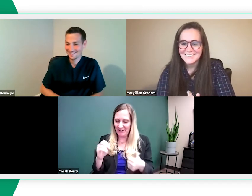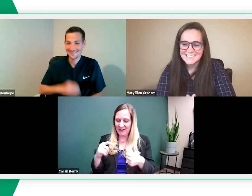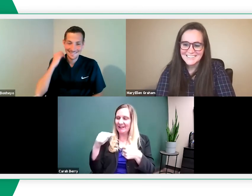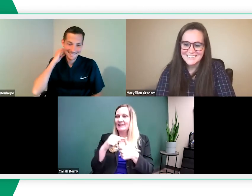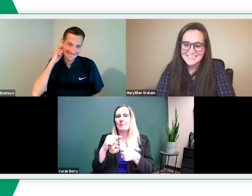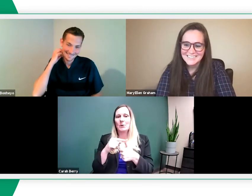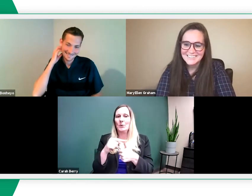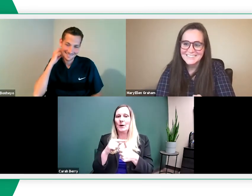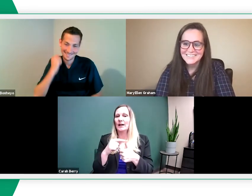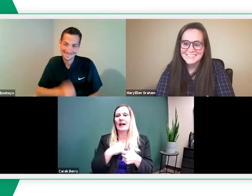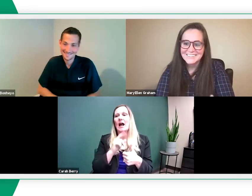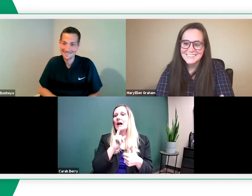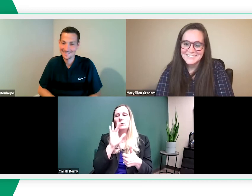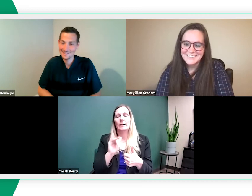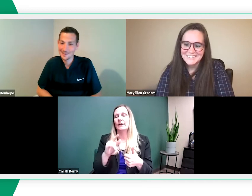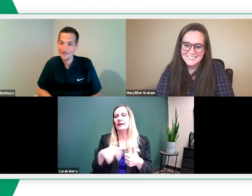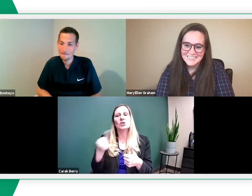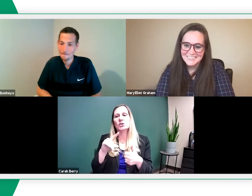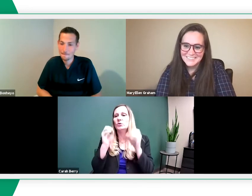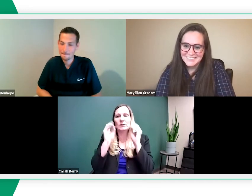it's very tempting for that. So